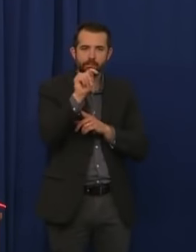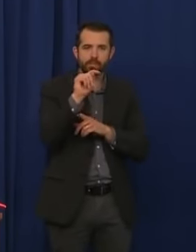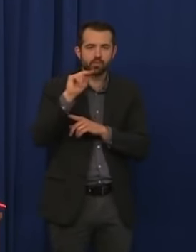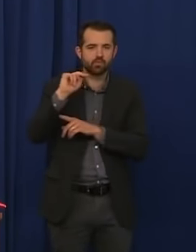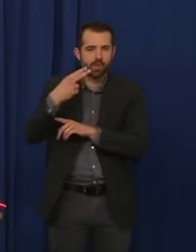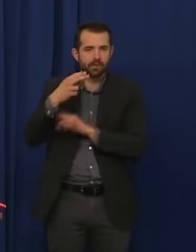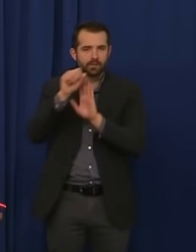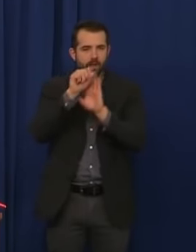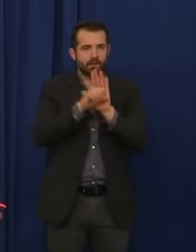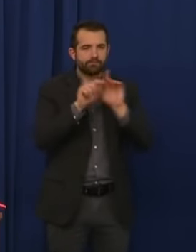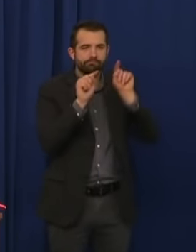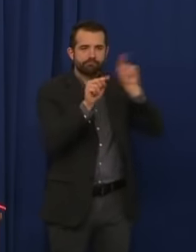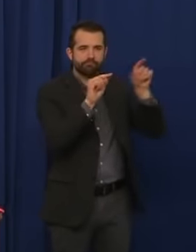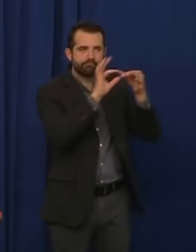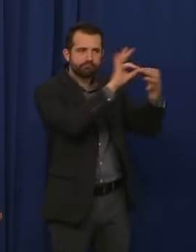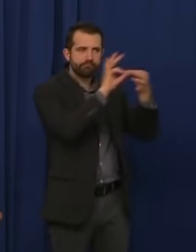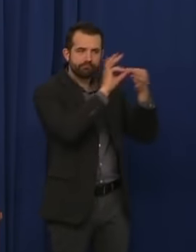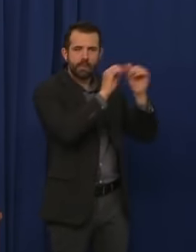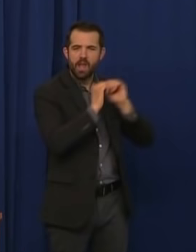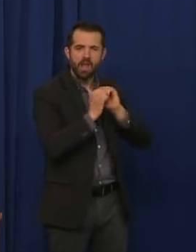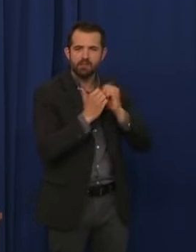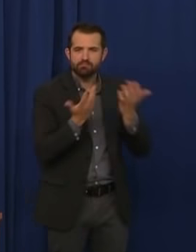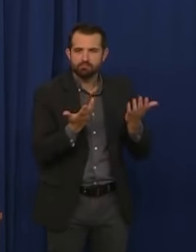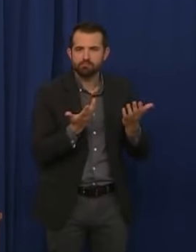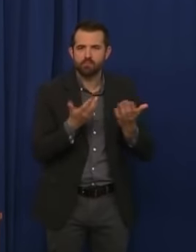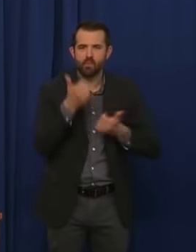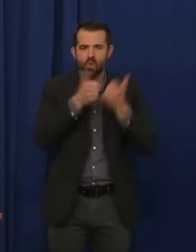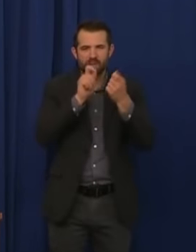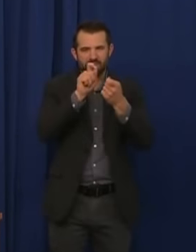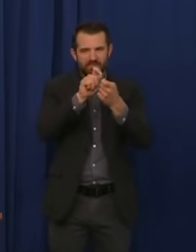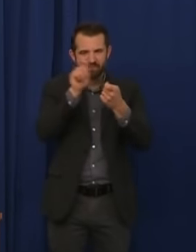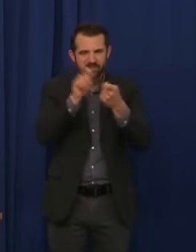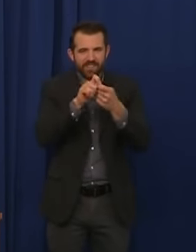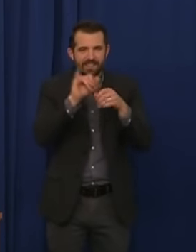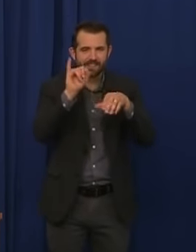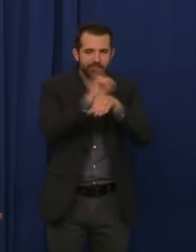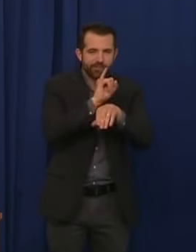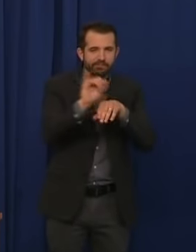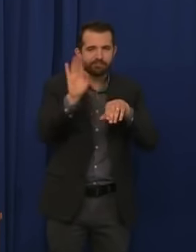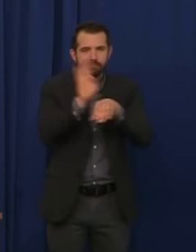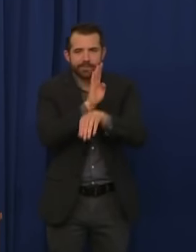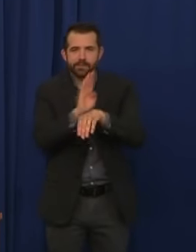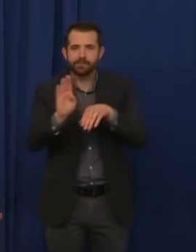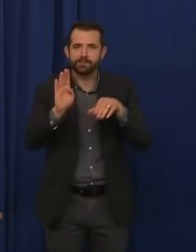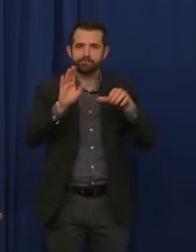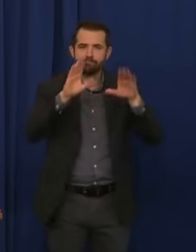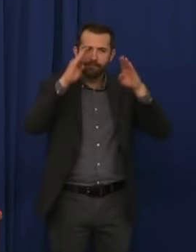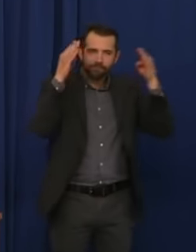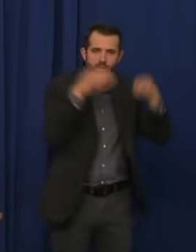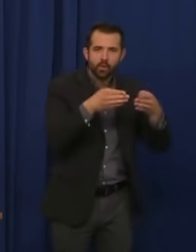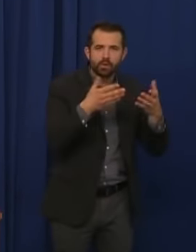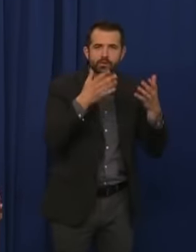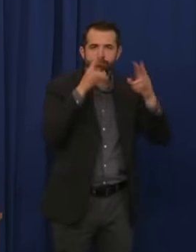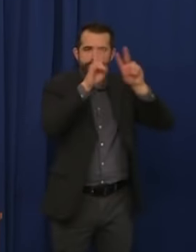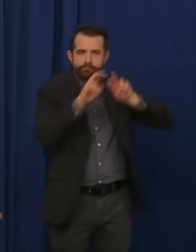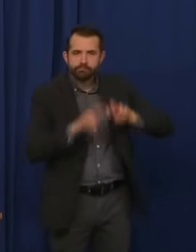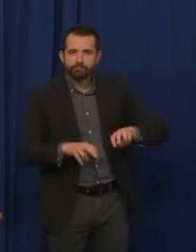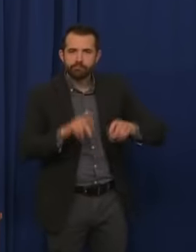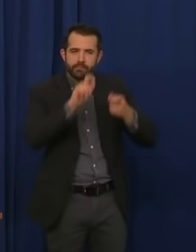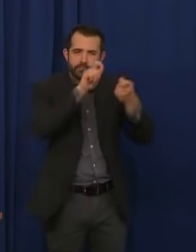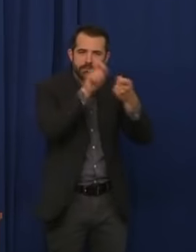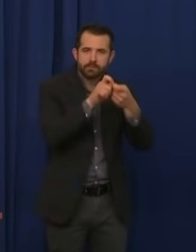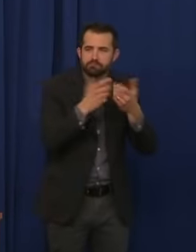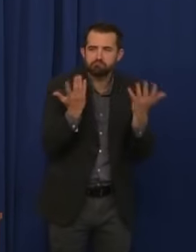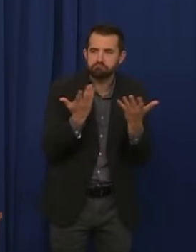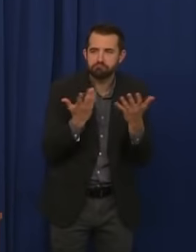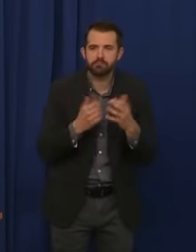at to make sure you guys are in alignment? You know, I think Governor Sununu mentioned something about beaches. He was worried that, you know, he